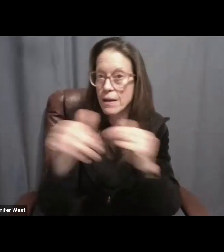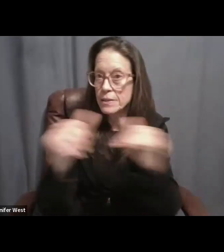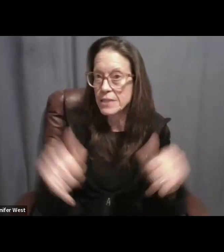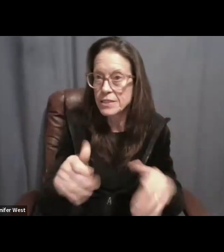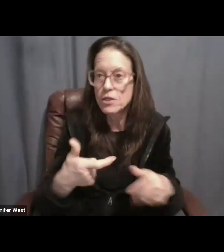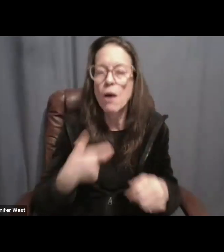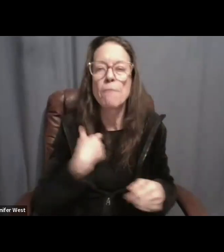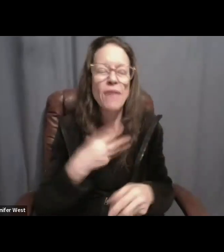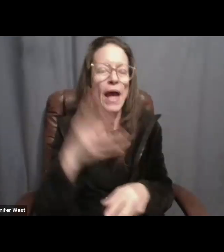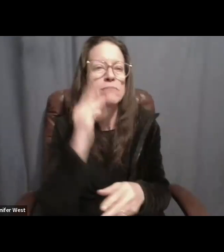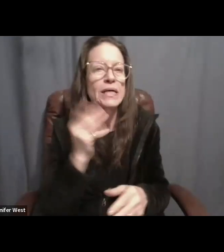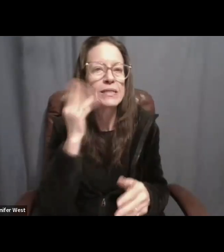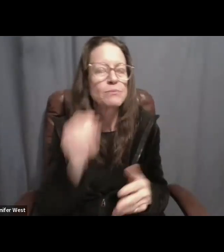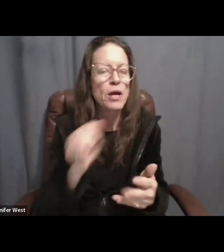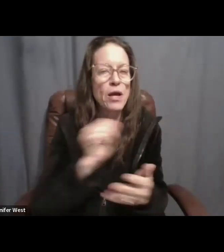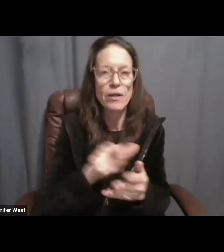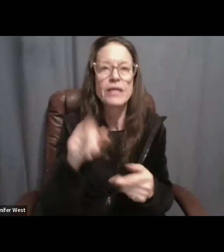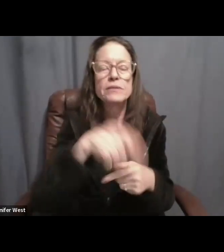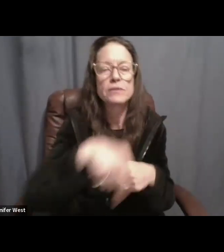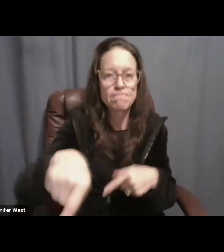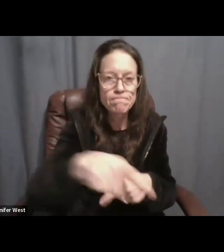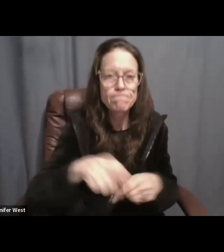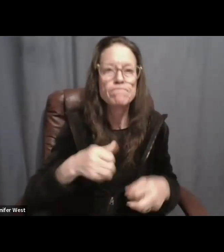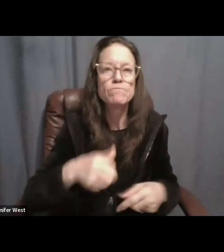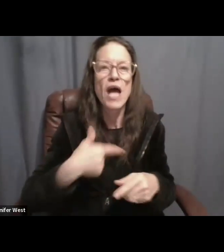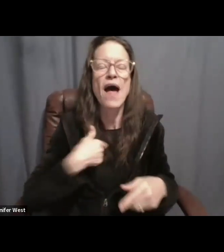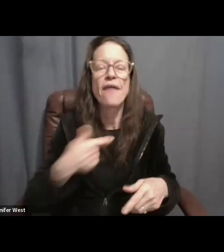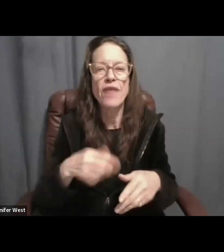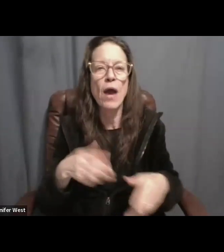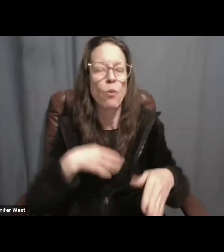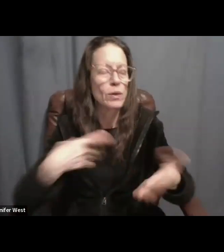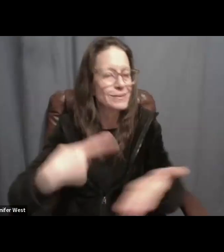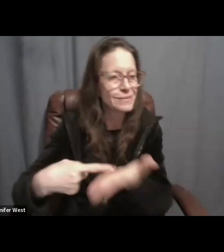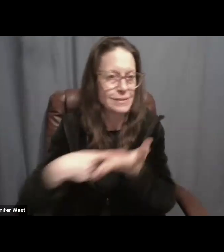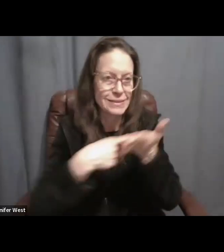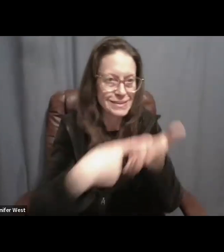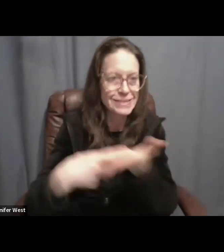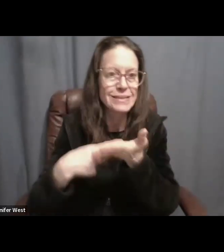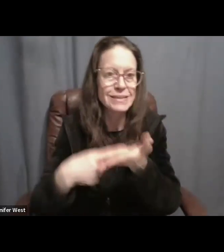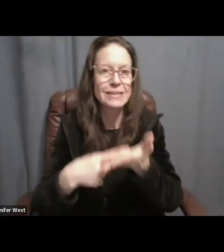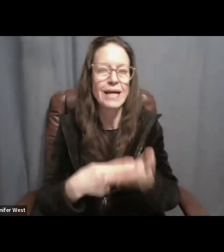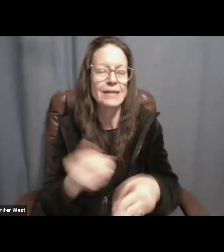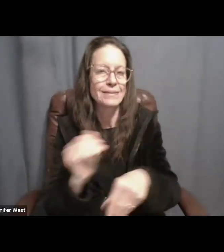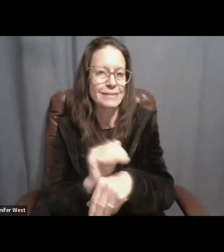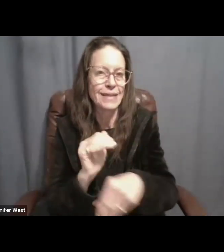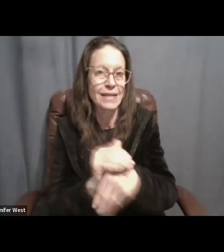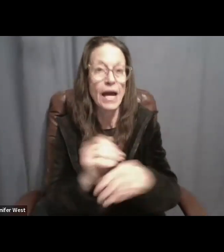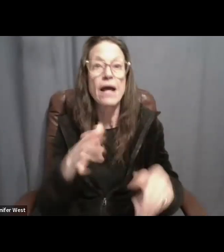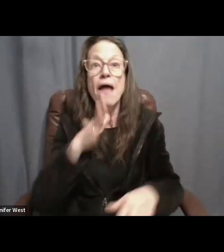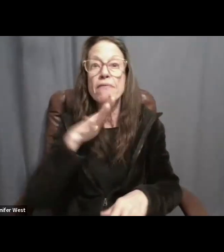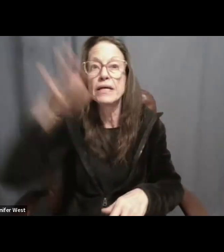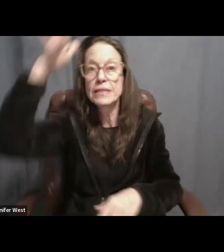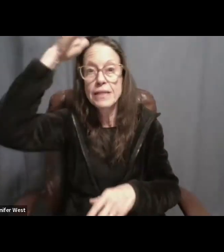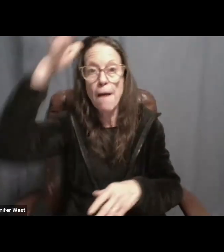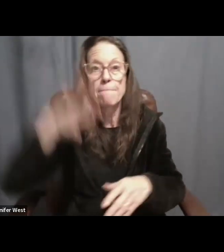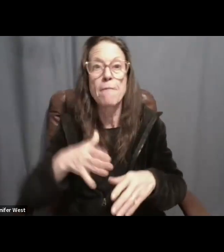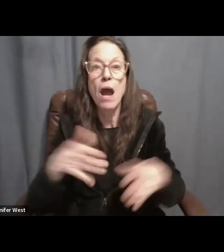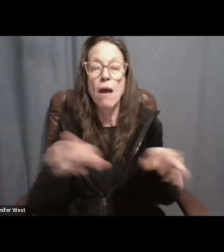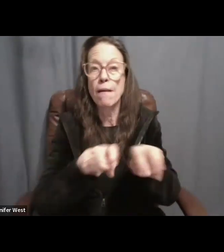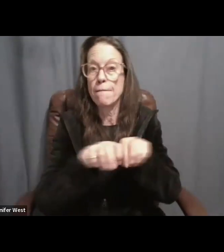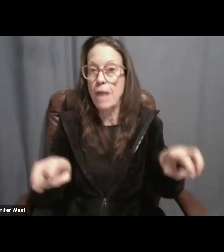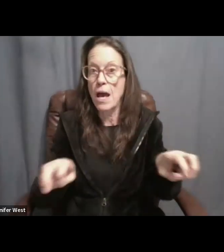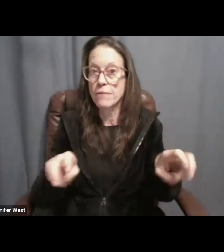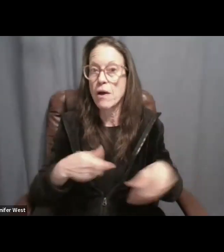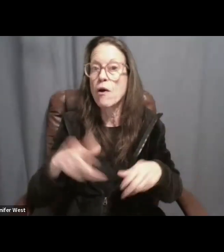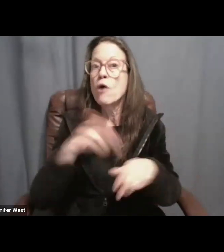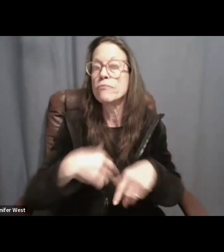their insight. Please note that this is a parent panel. They will be more than happy to answer any questions from their